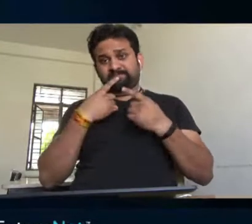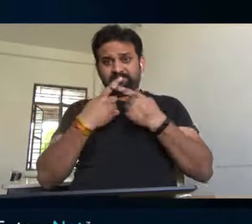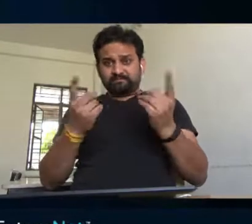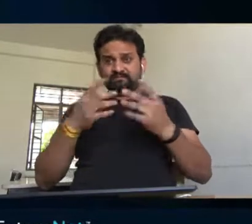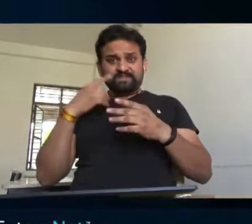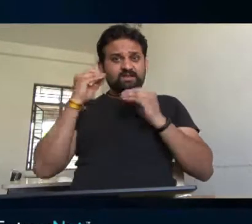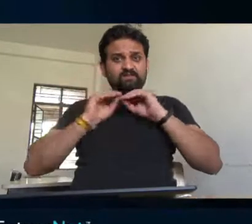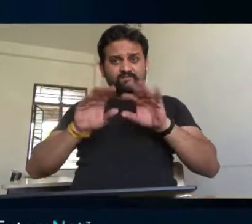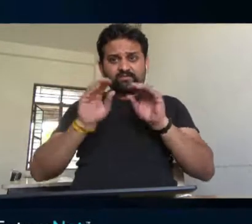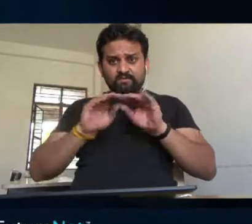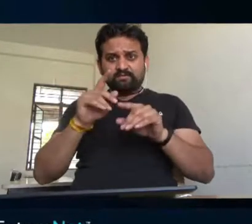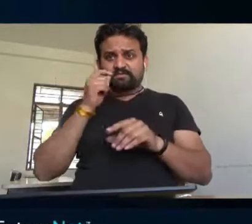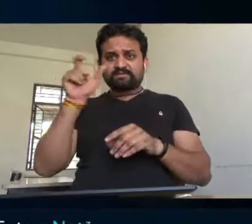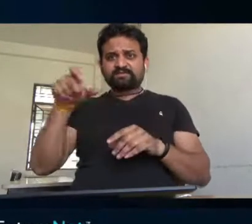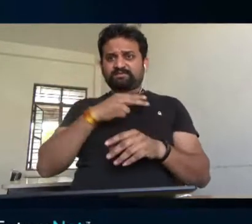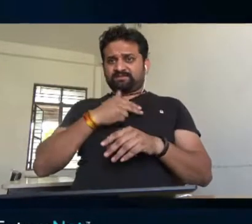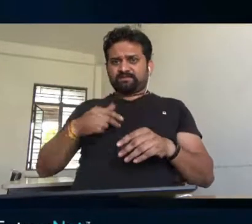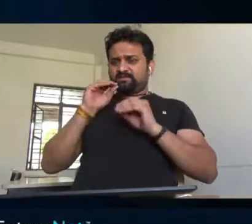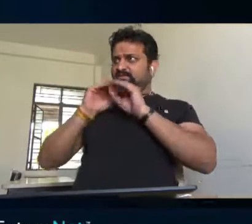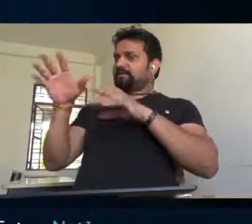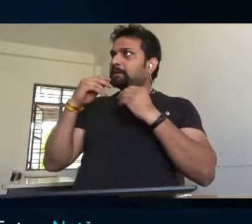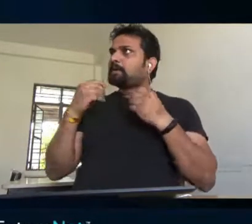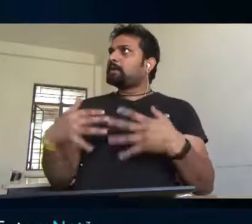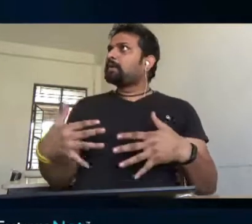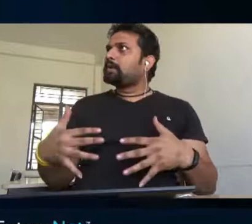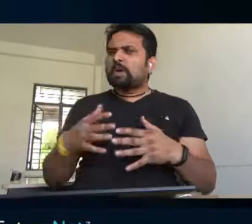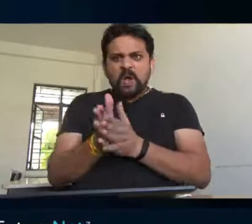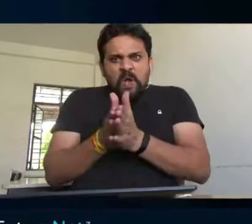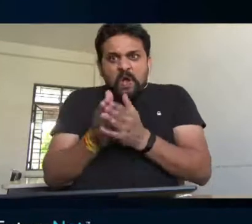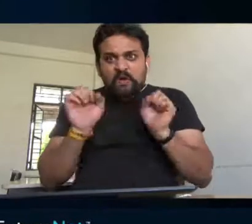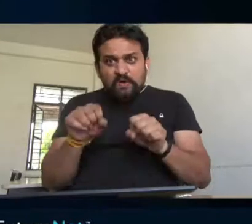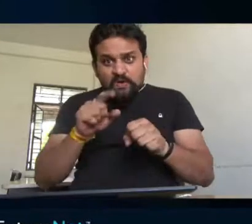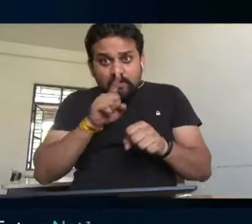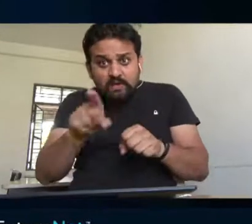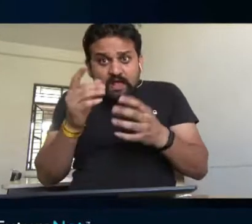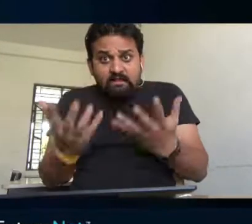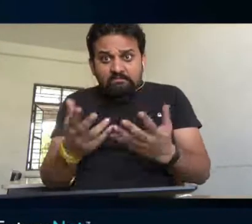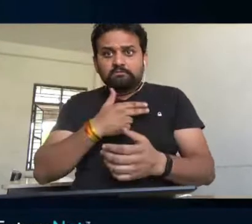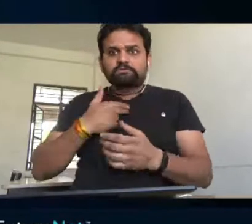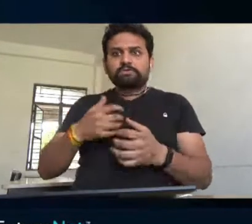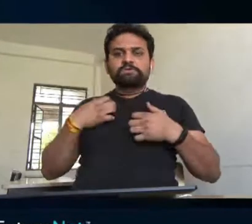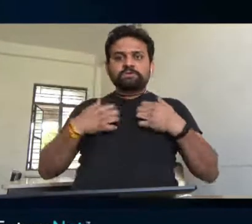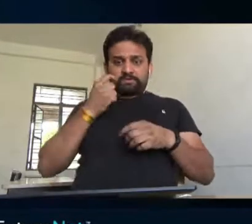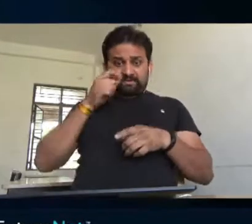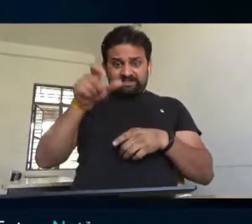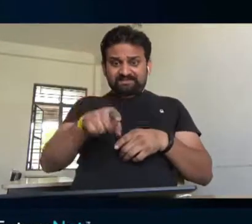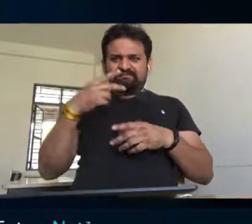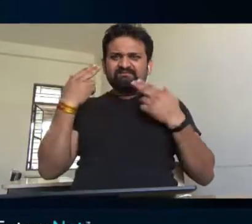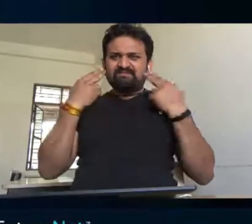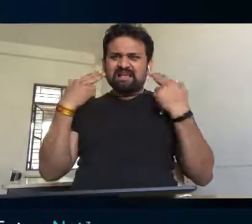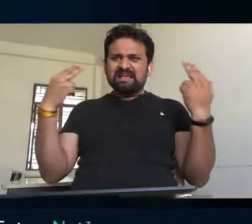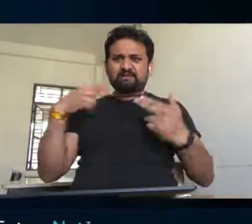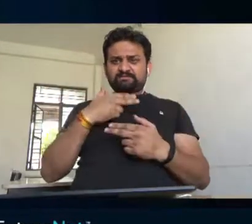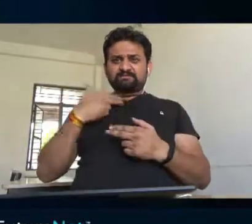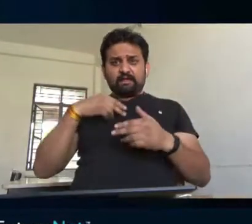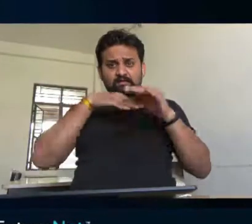Tennis Tournament in Germany. And for us in Germany, table tennis is a nice sport. Yeah. But